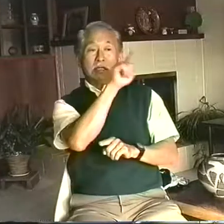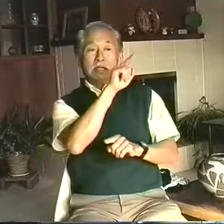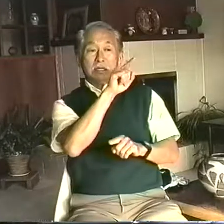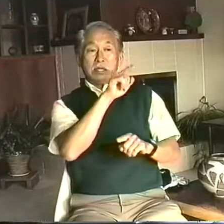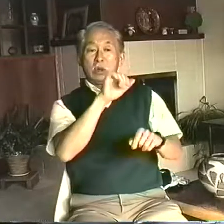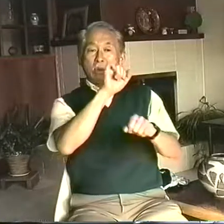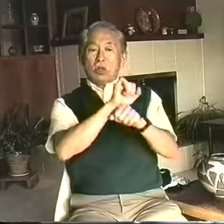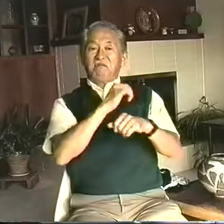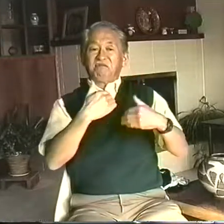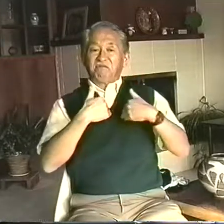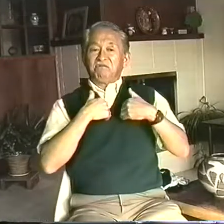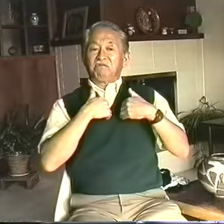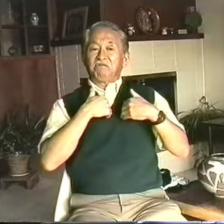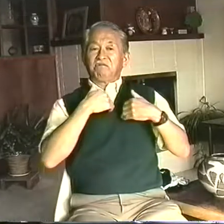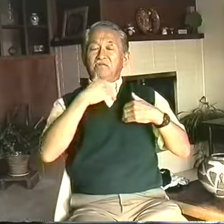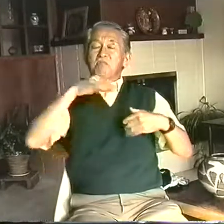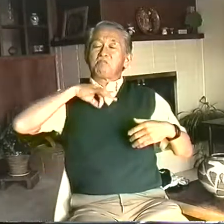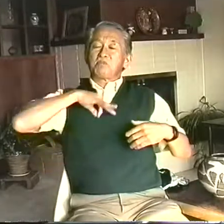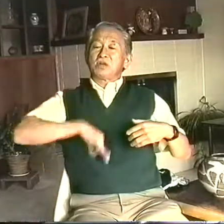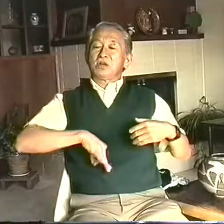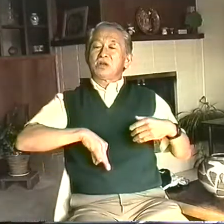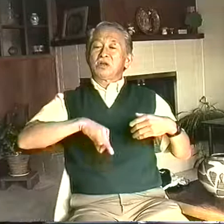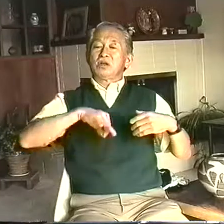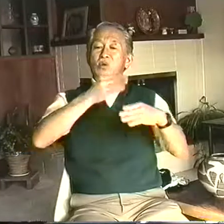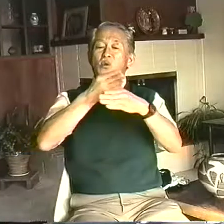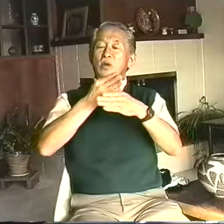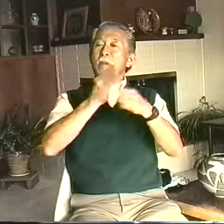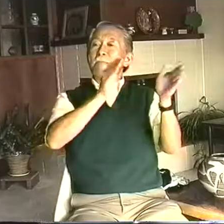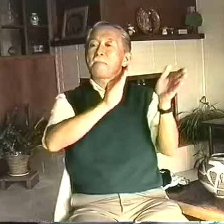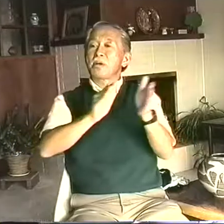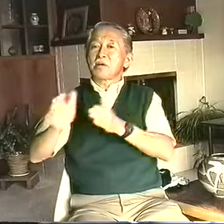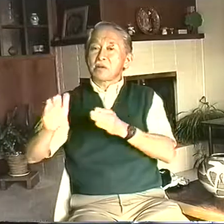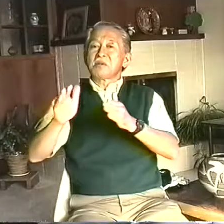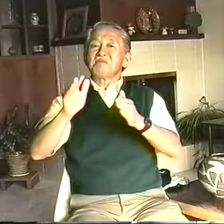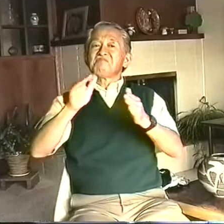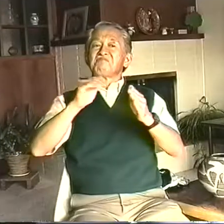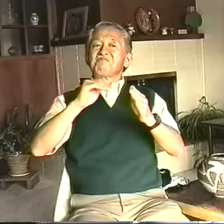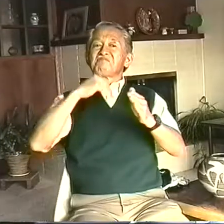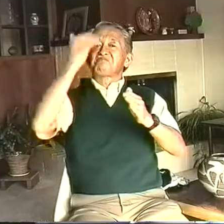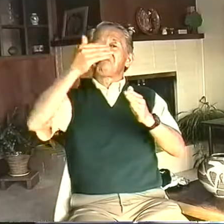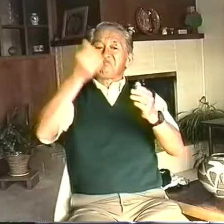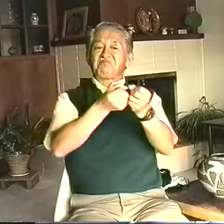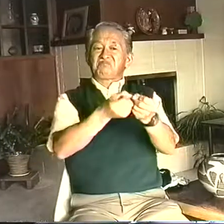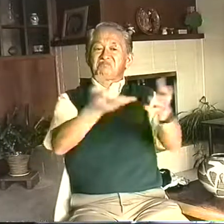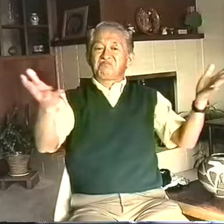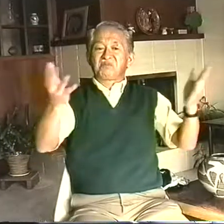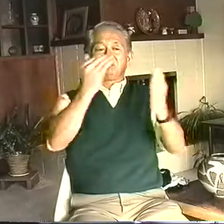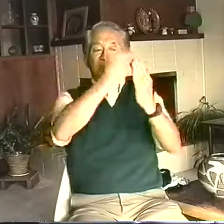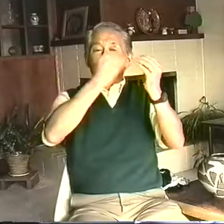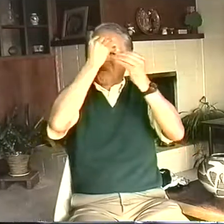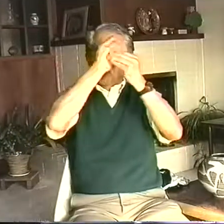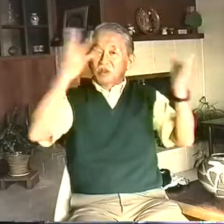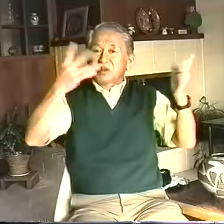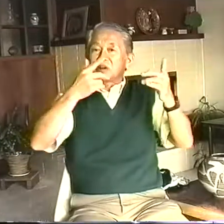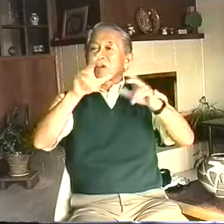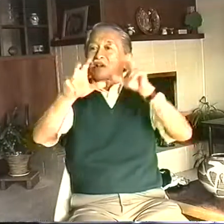one. Another experience with interpreters was at work. The company had passed out